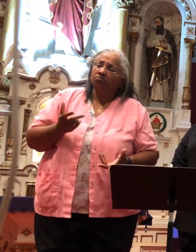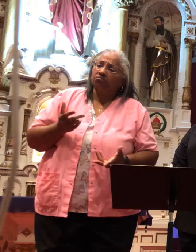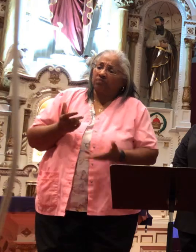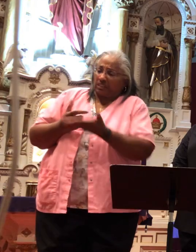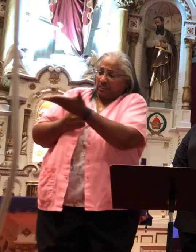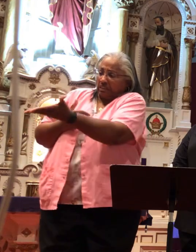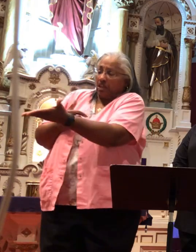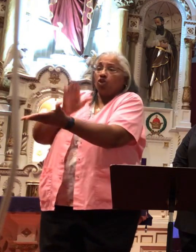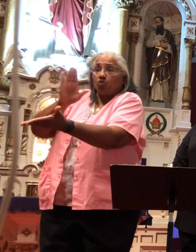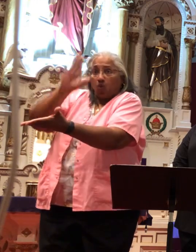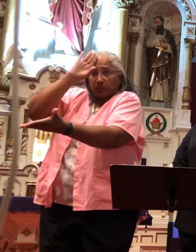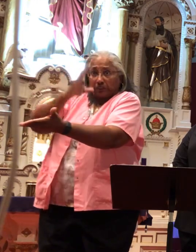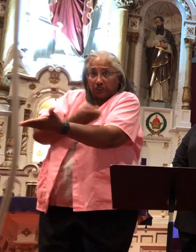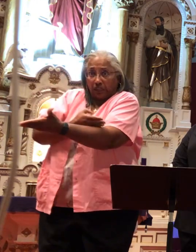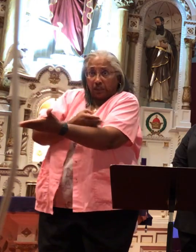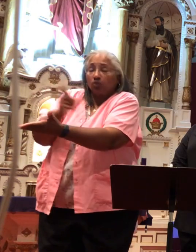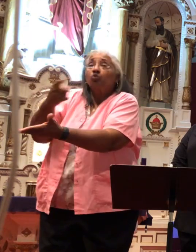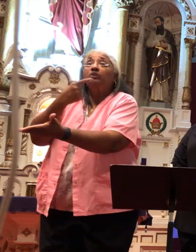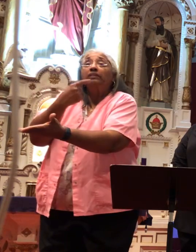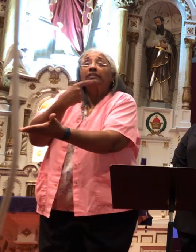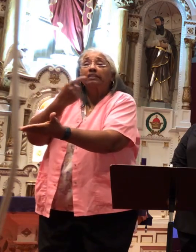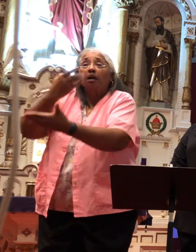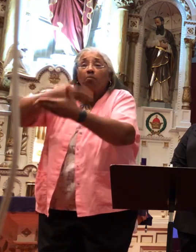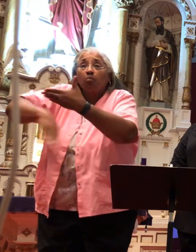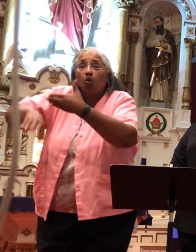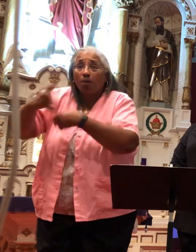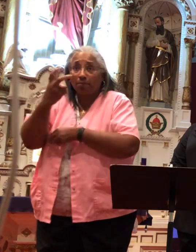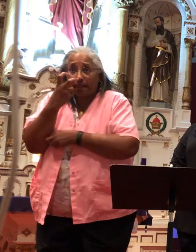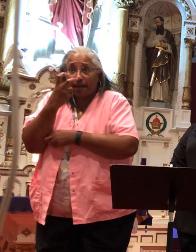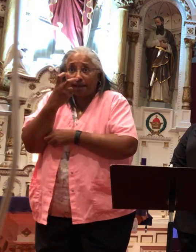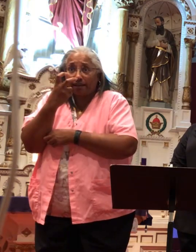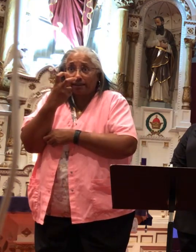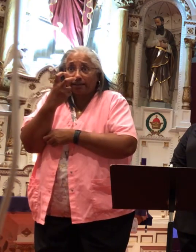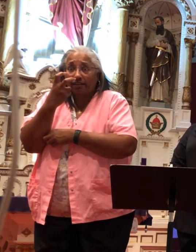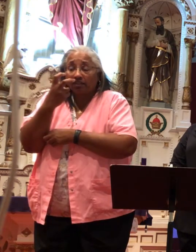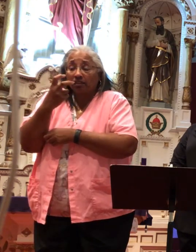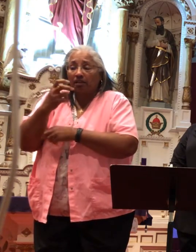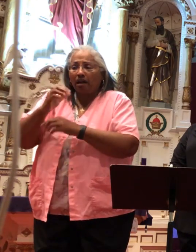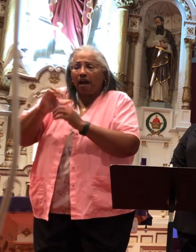who you say was born blind? How does he now see?"